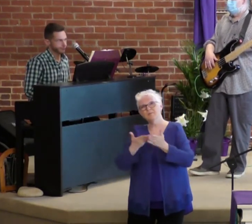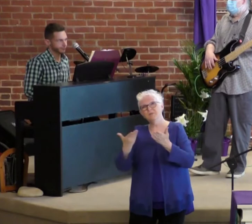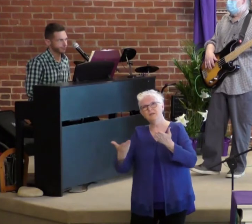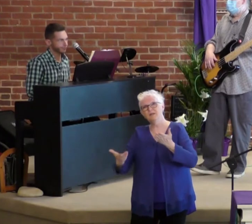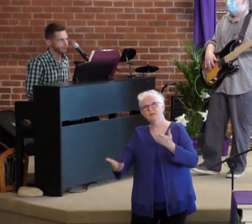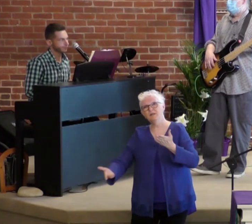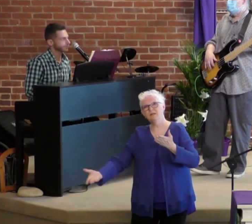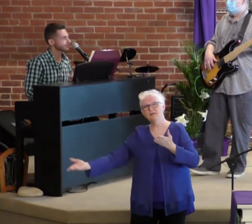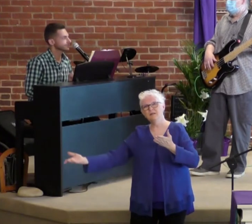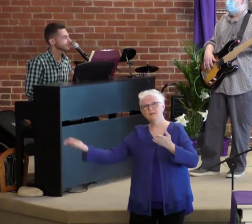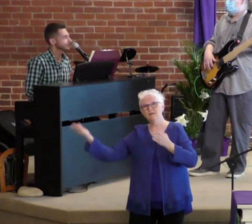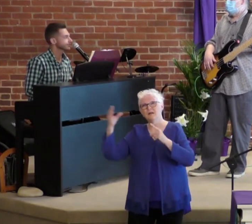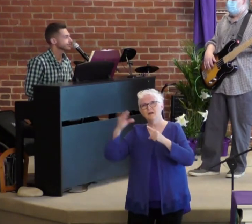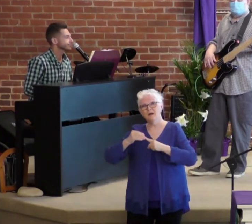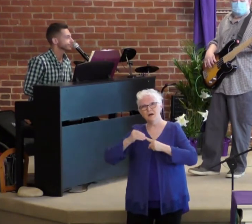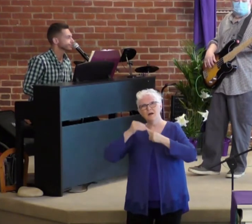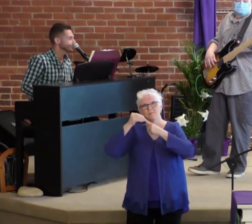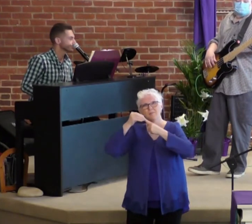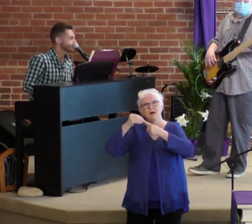there's something